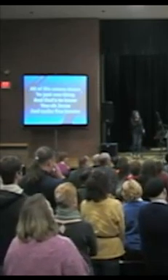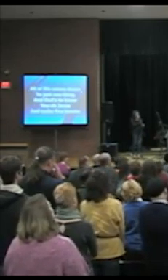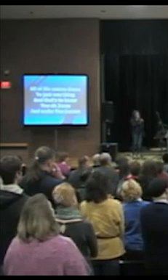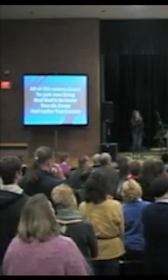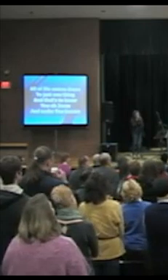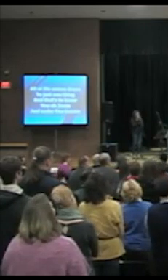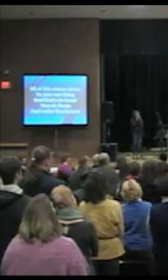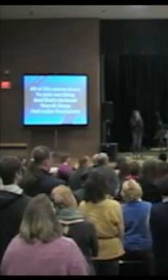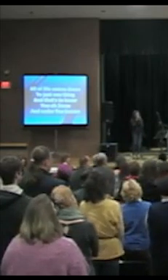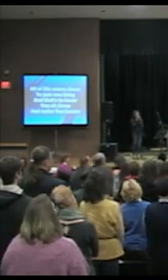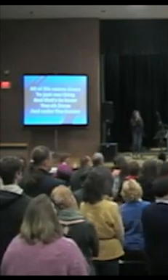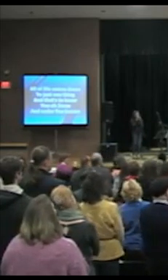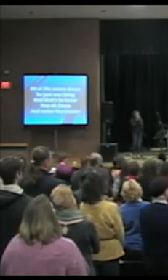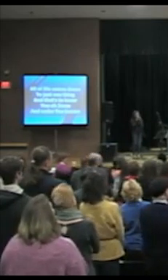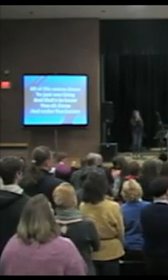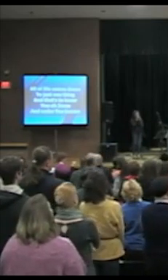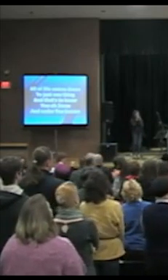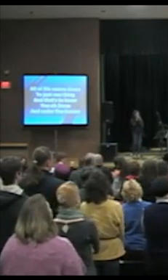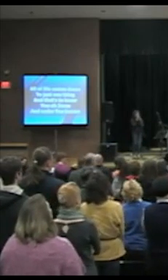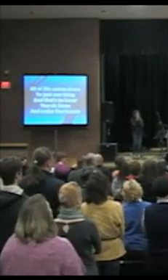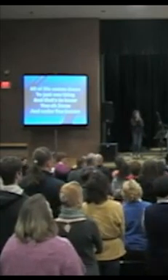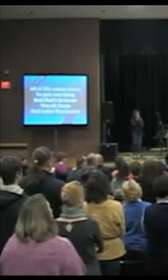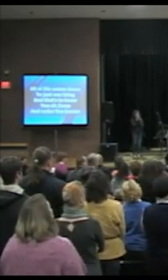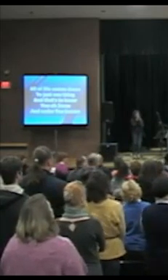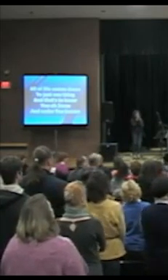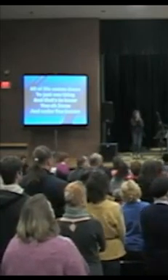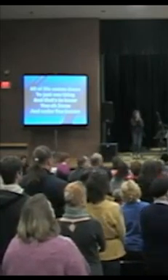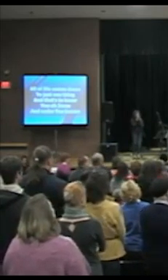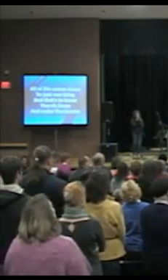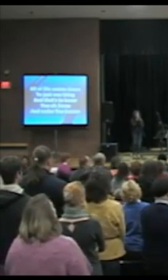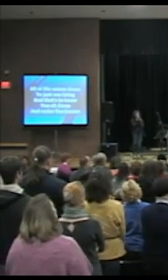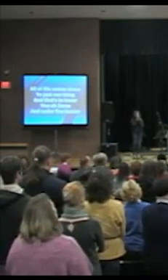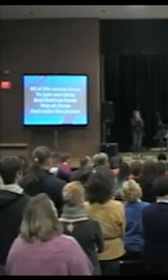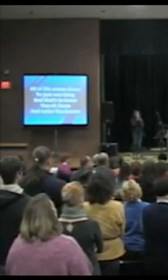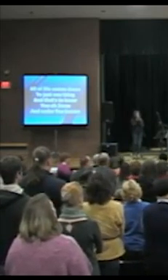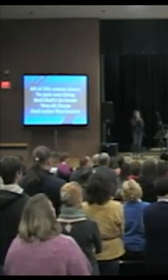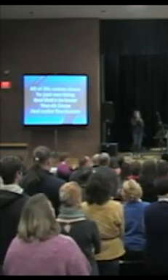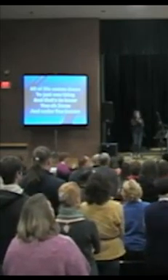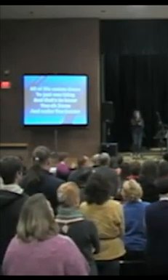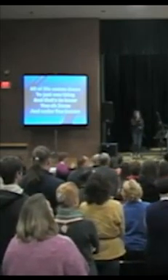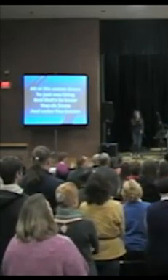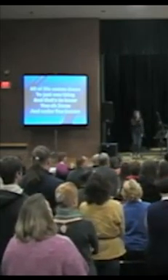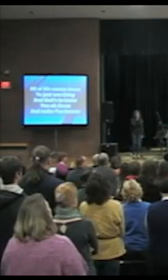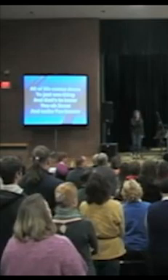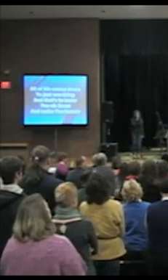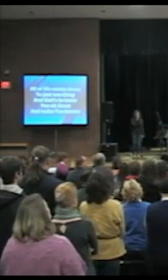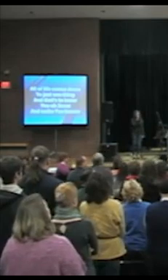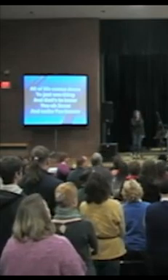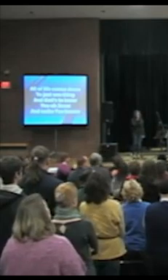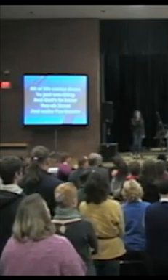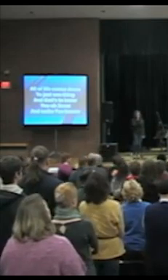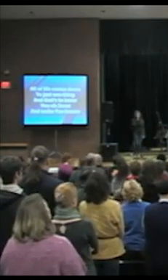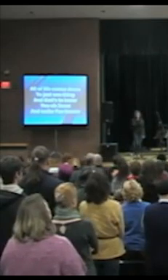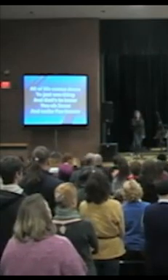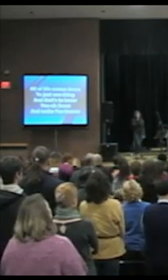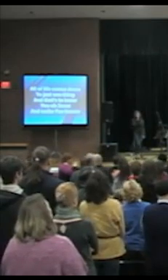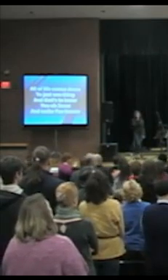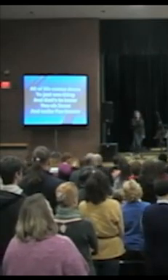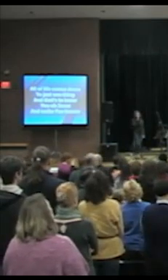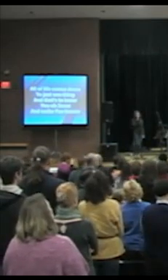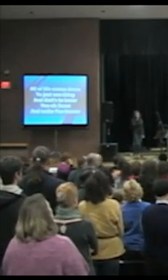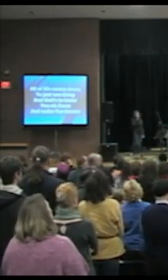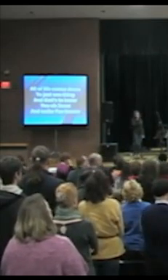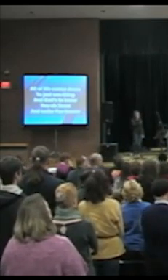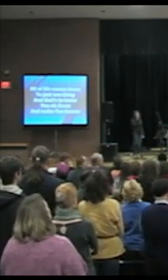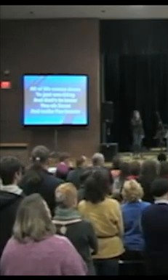All of life comes down to just one thing, that's to know you,